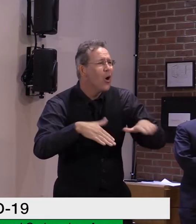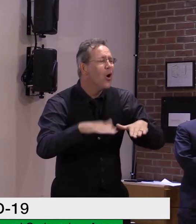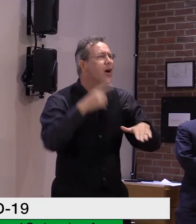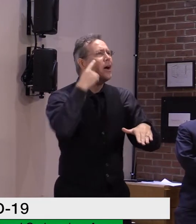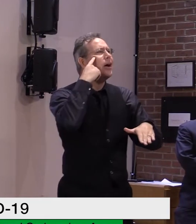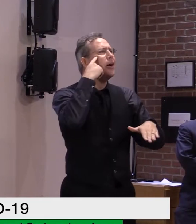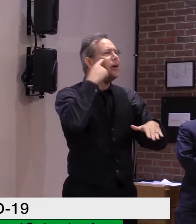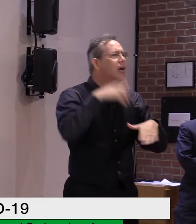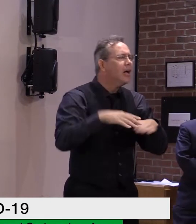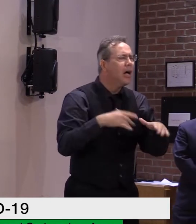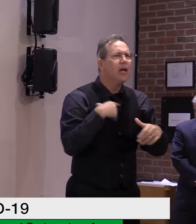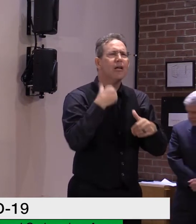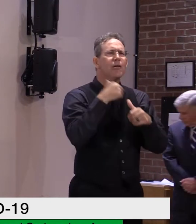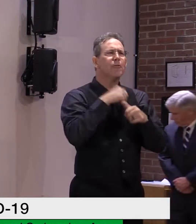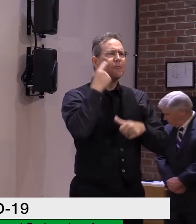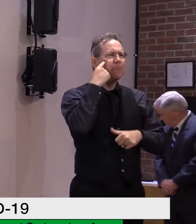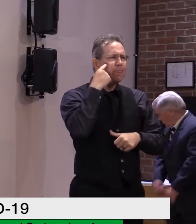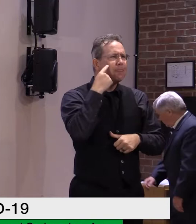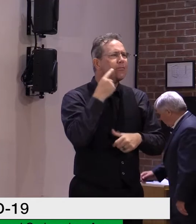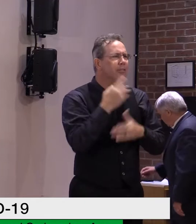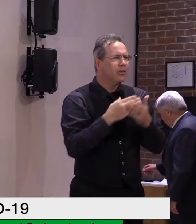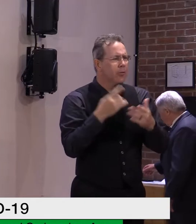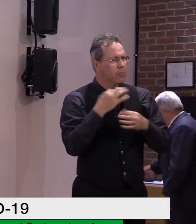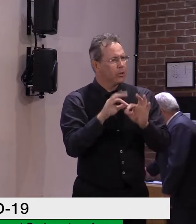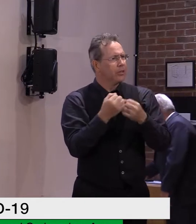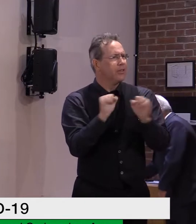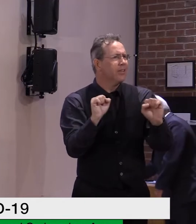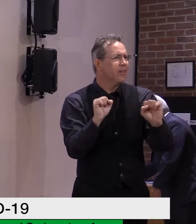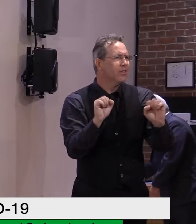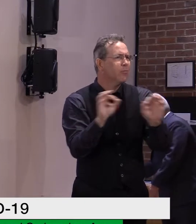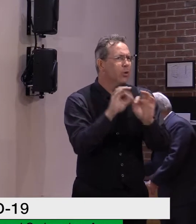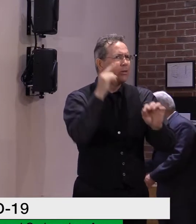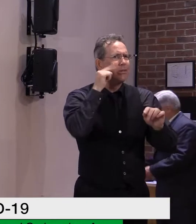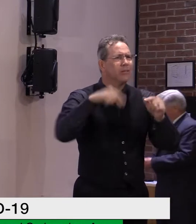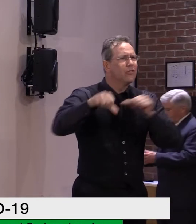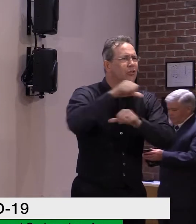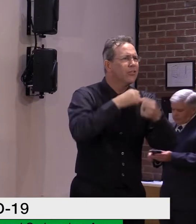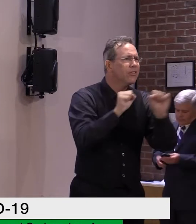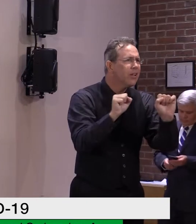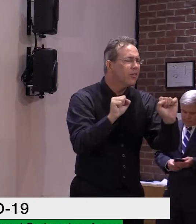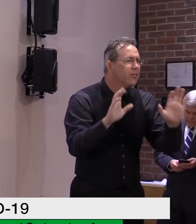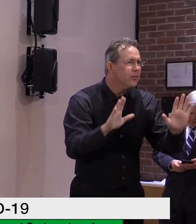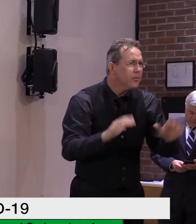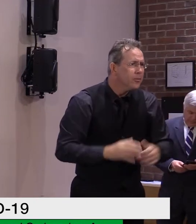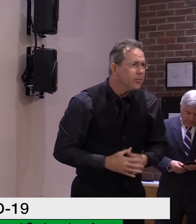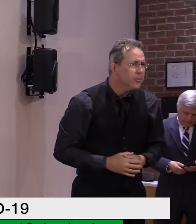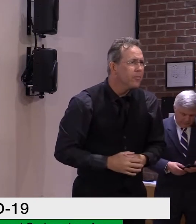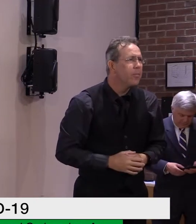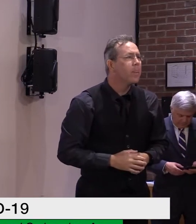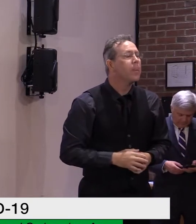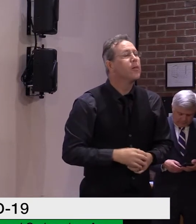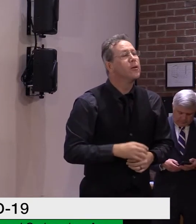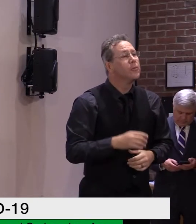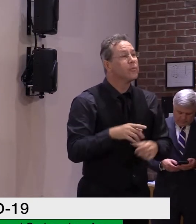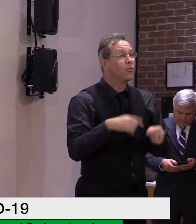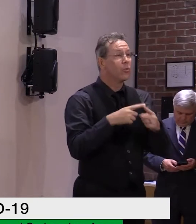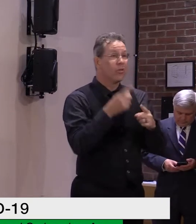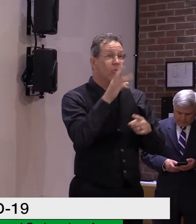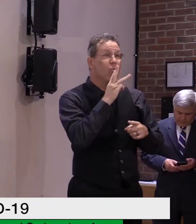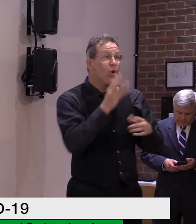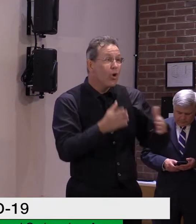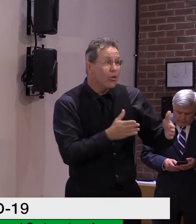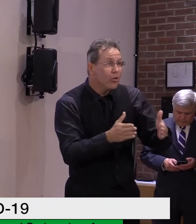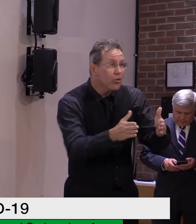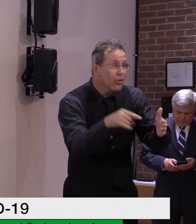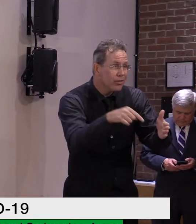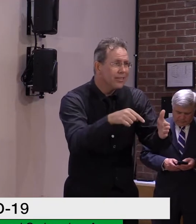to think about safety. We want to take a couple of minutes just to remind folks that natural swimming areas like rivers and gorges can pose